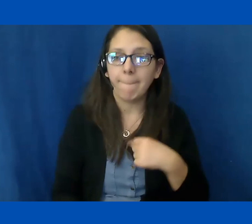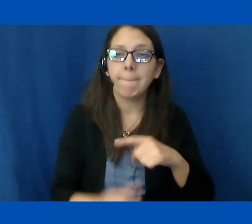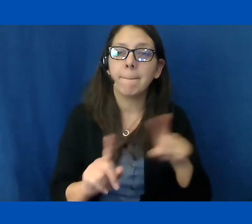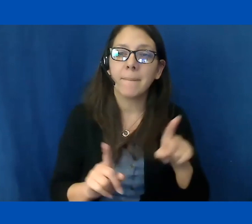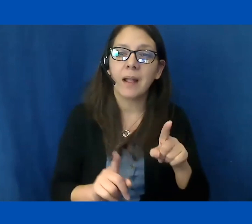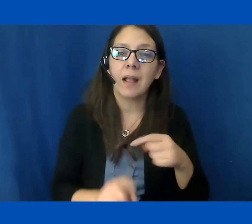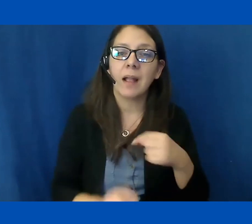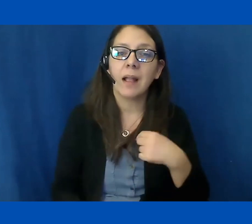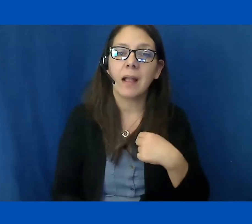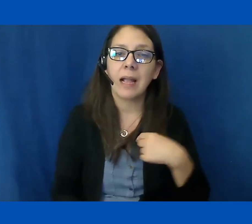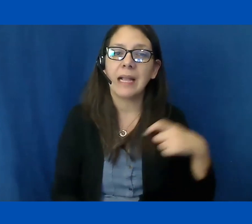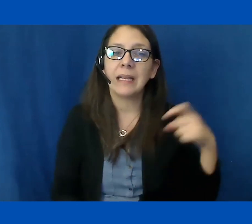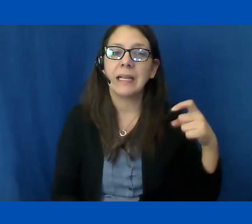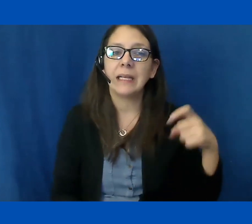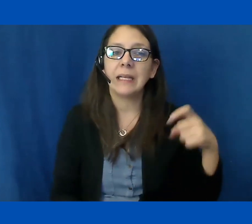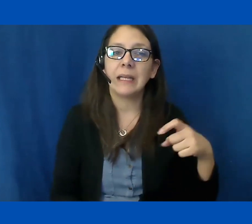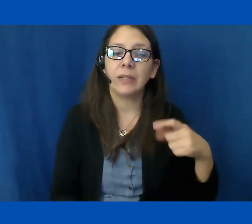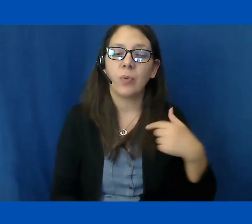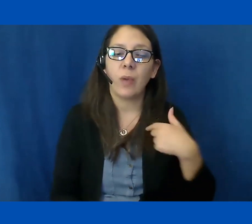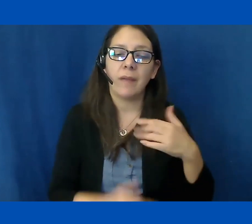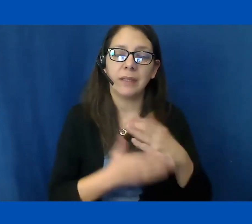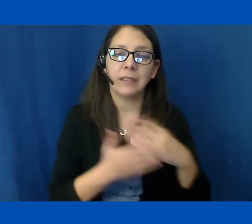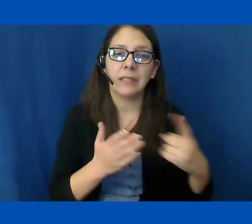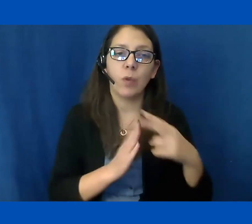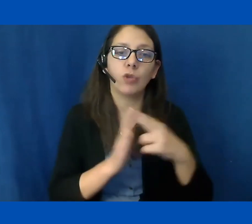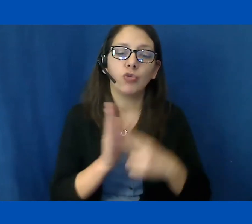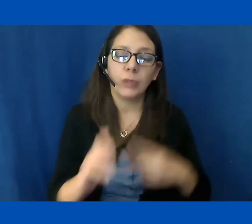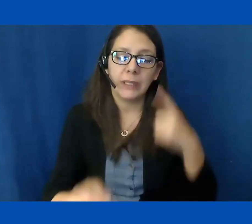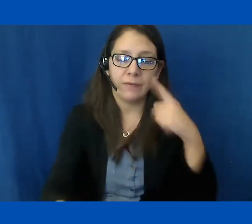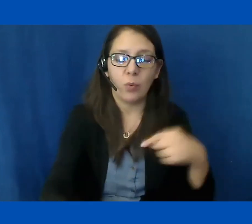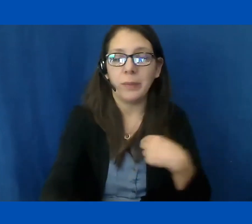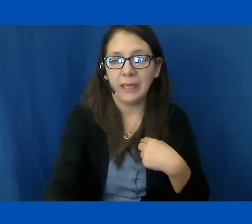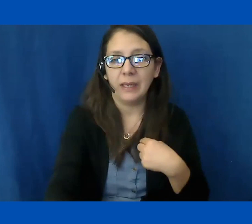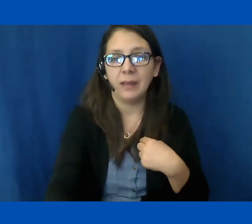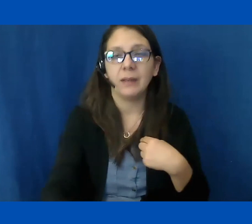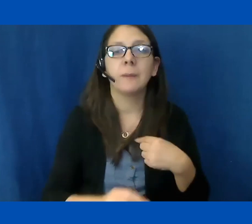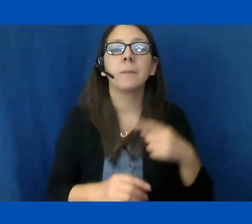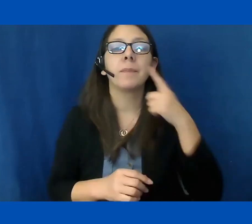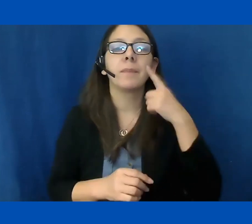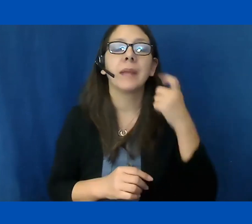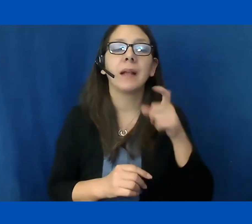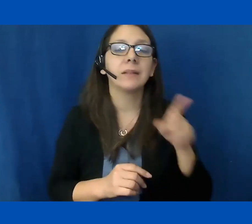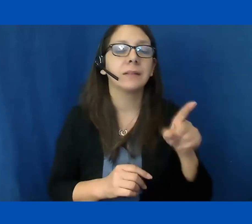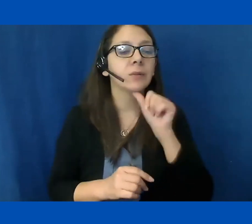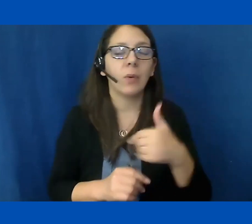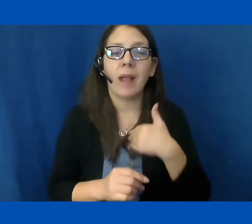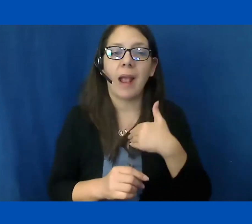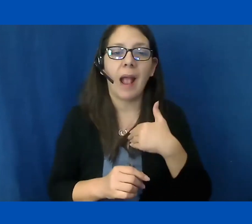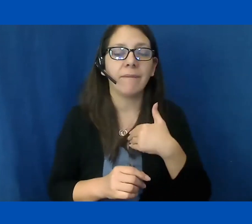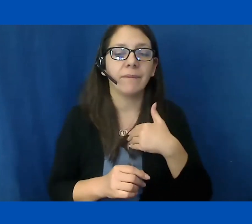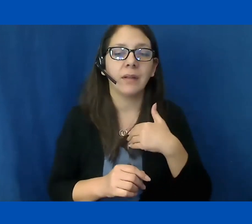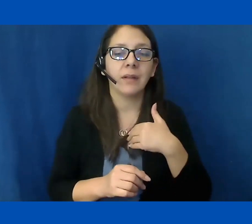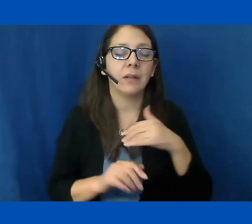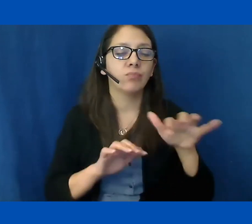like somebody to read it because they didn't have braille copies or any